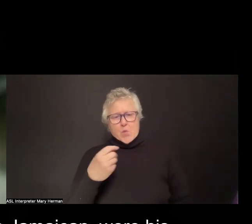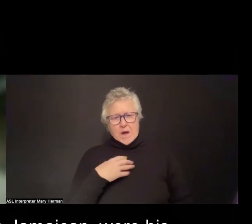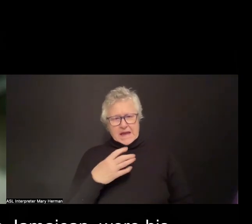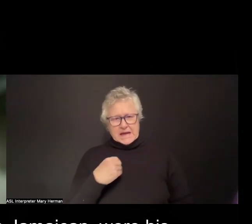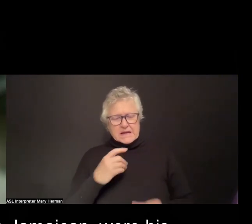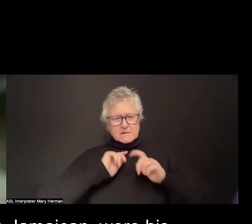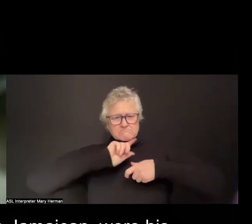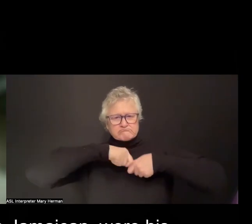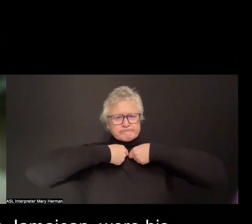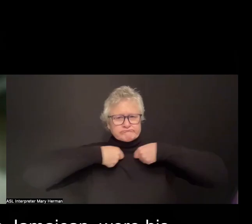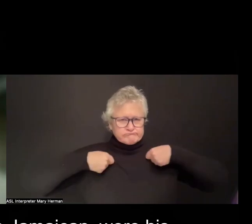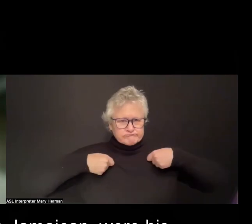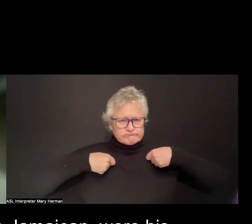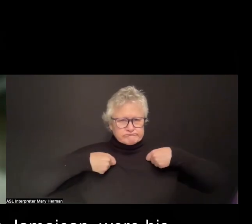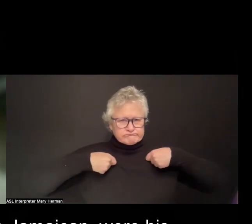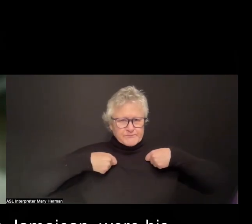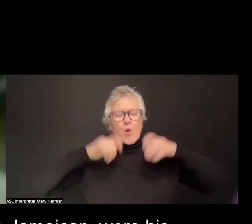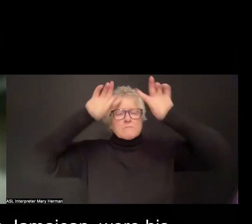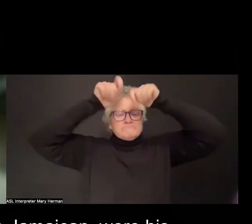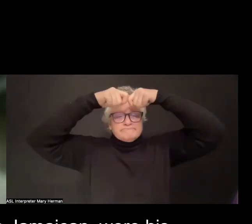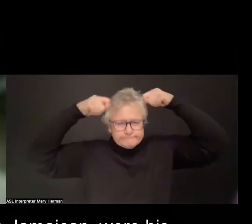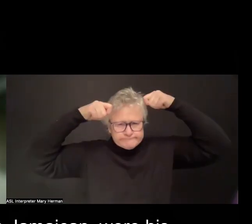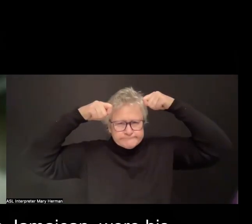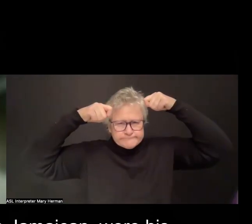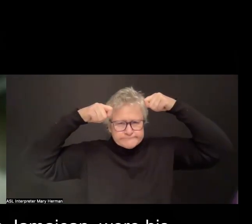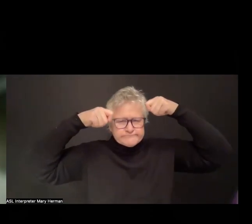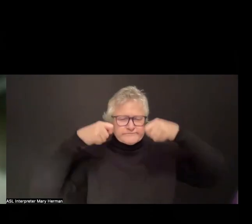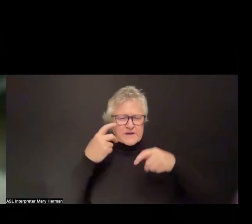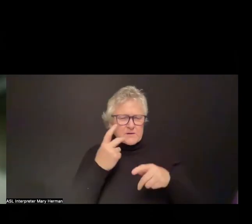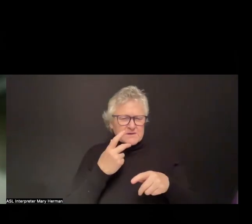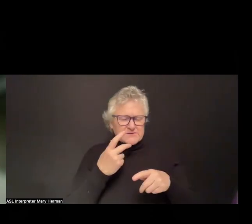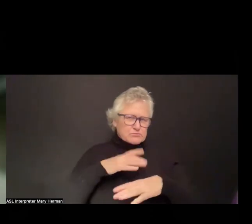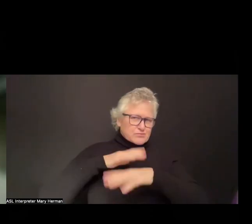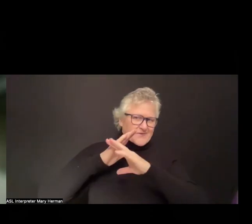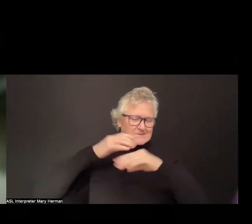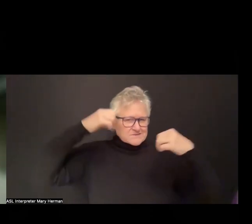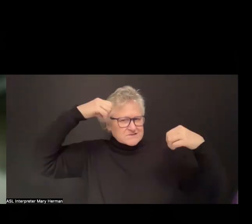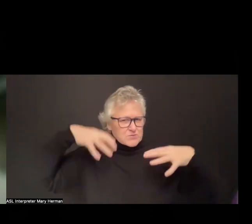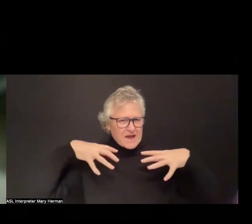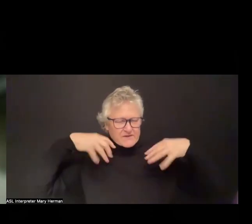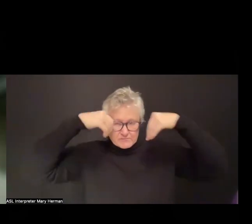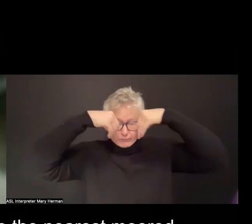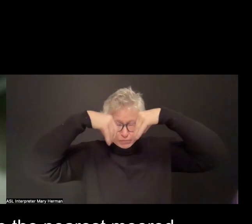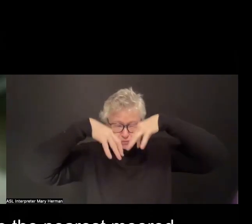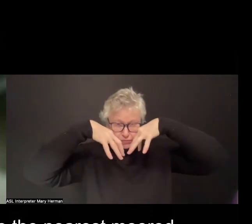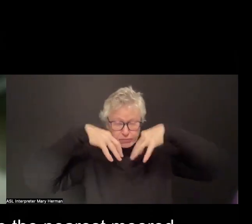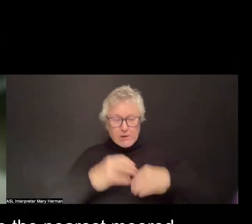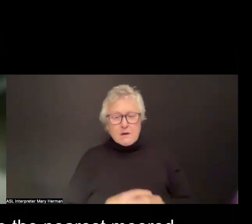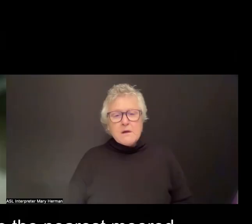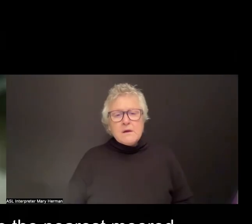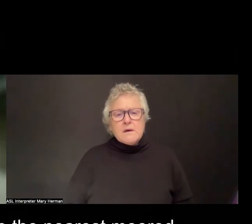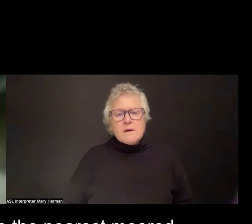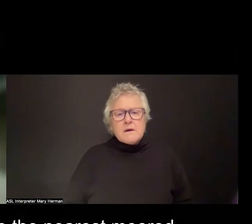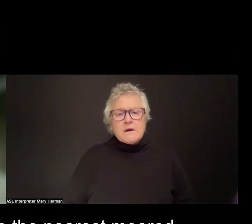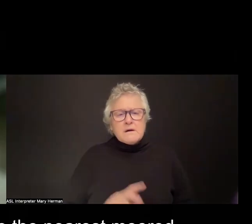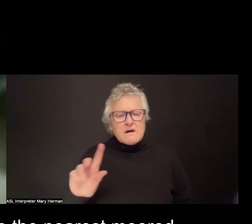the Jamaican, wore his knotted around his neck, his hair in tidy twists all over his head. They edged close to the